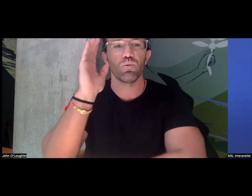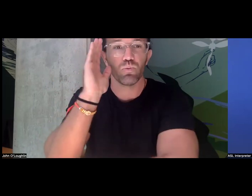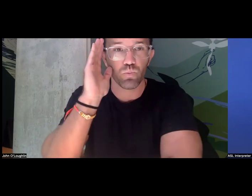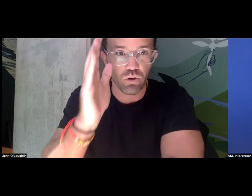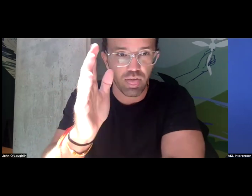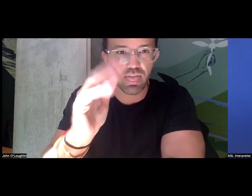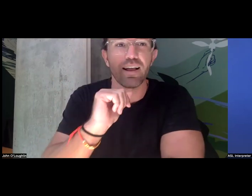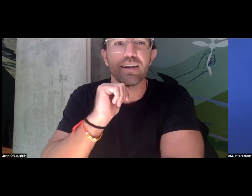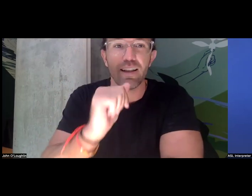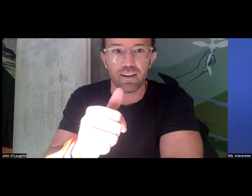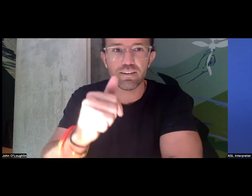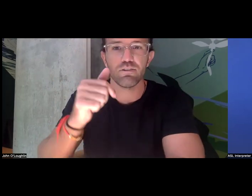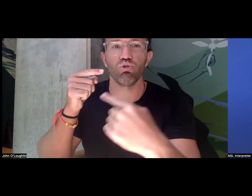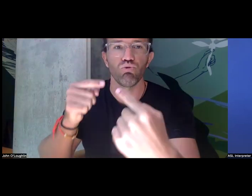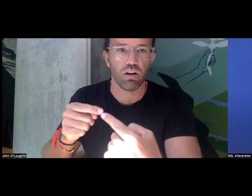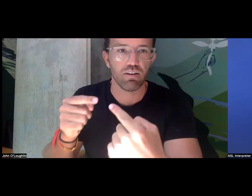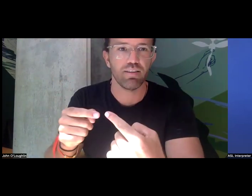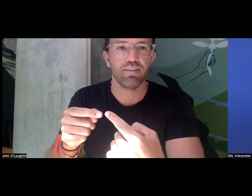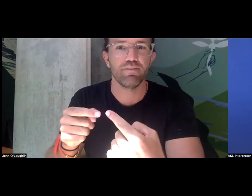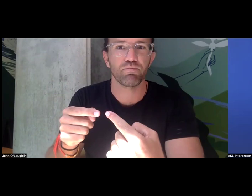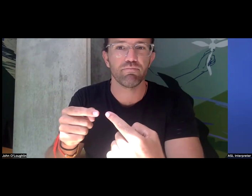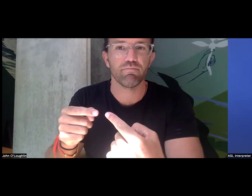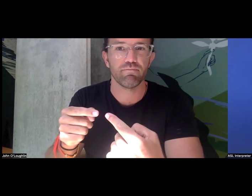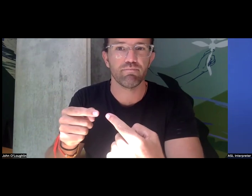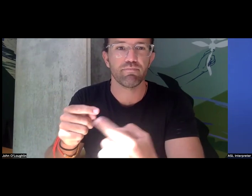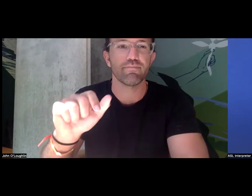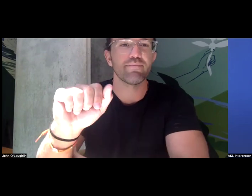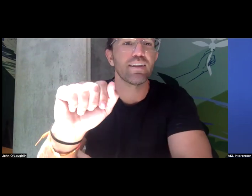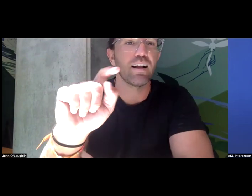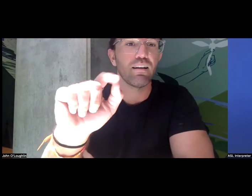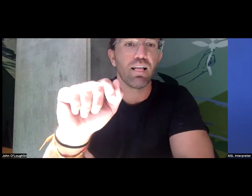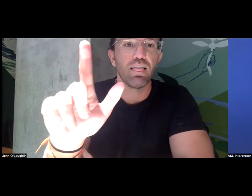99.9% guaranteed that you will not struggle